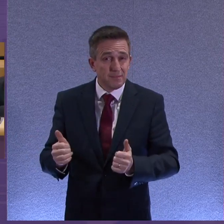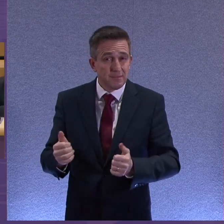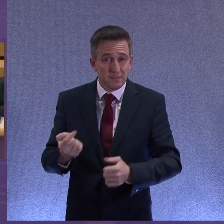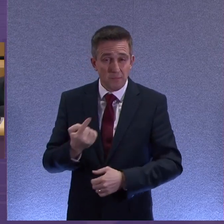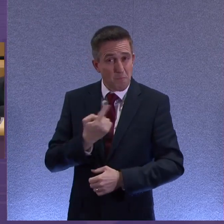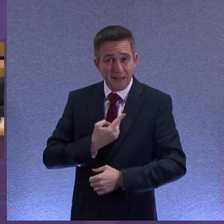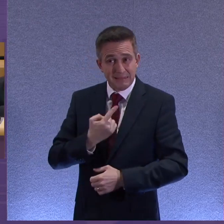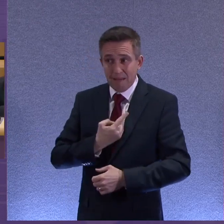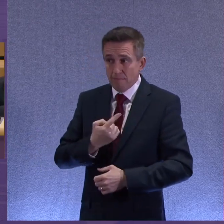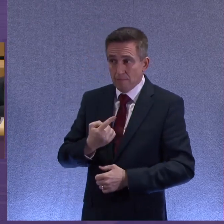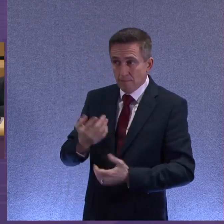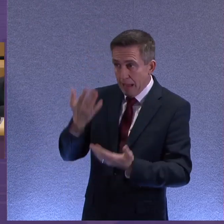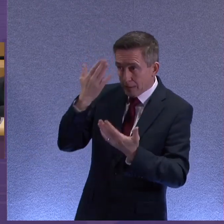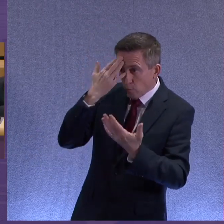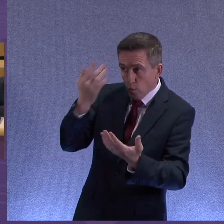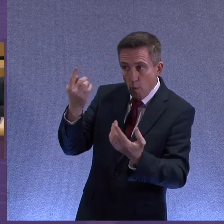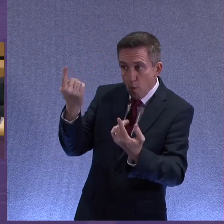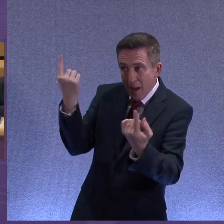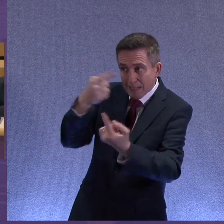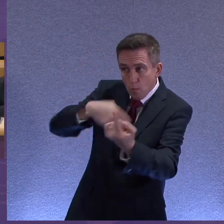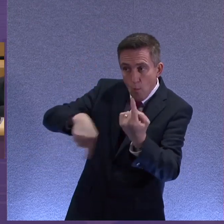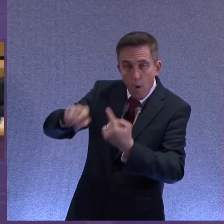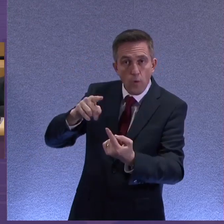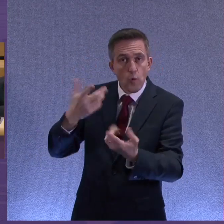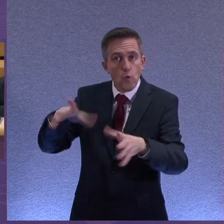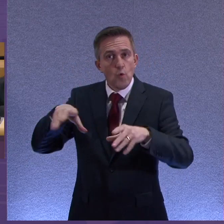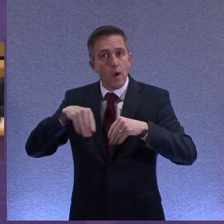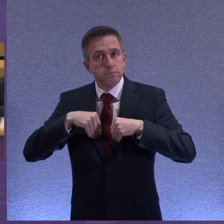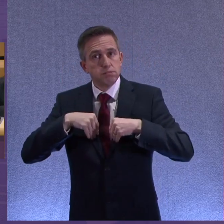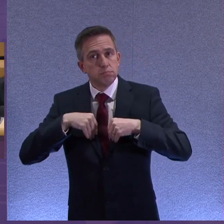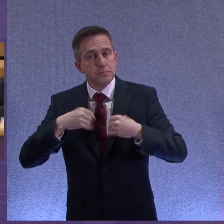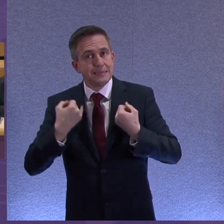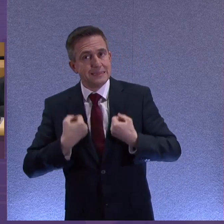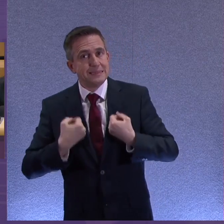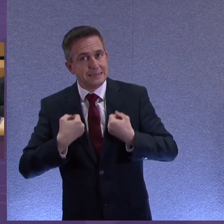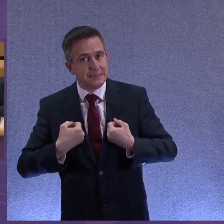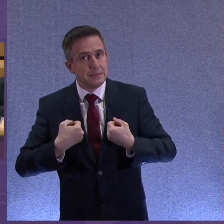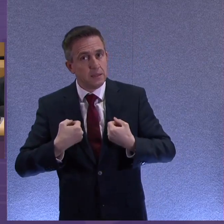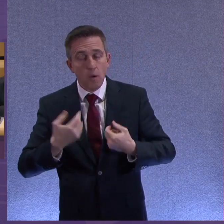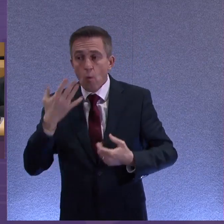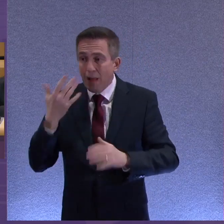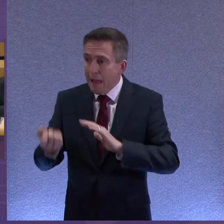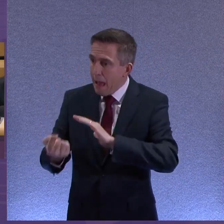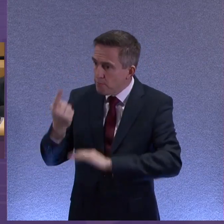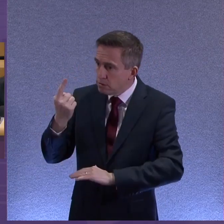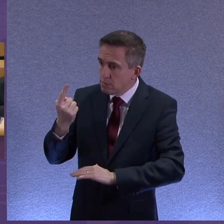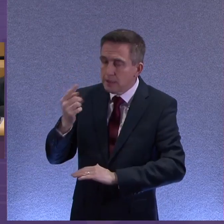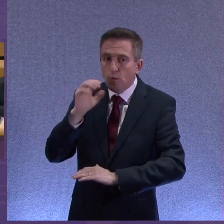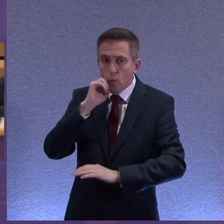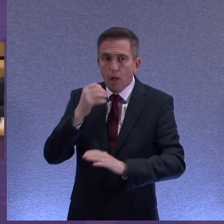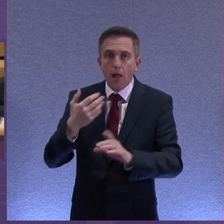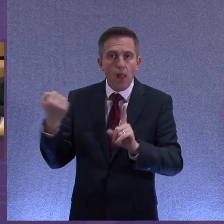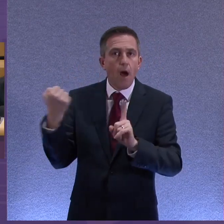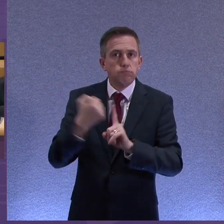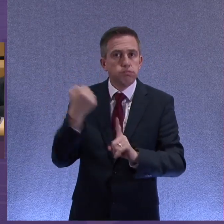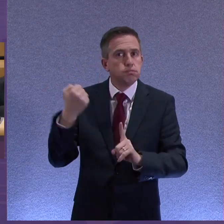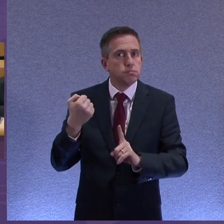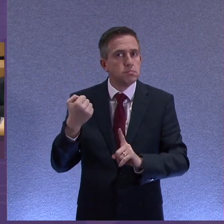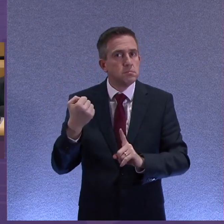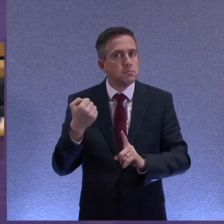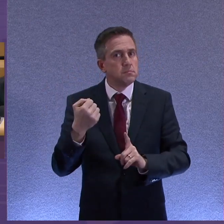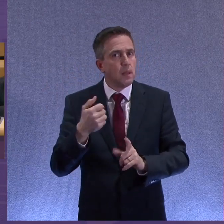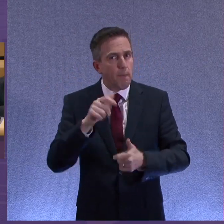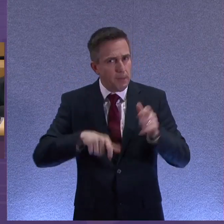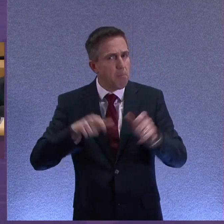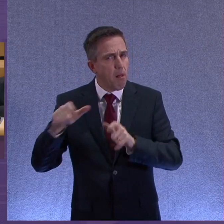by this disease yet. I think when we do, I think it will become much more real, and I think people might take it